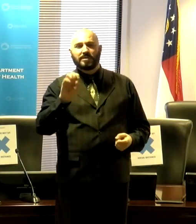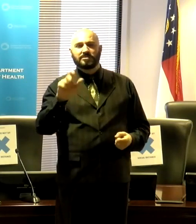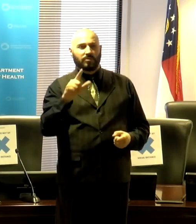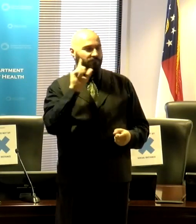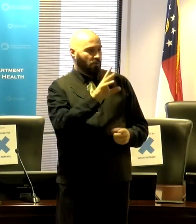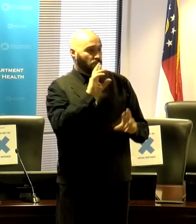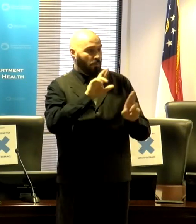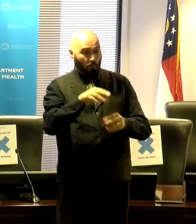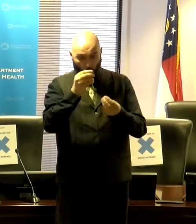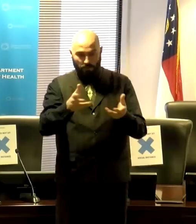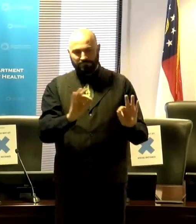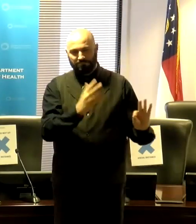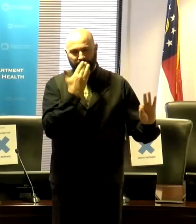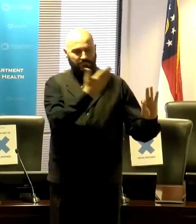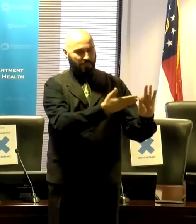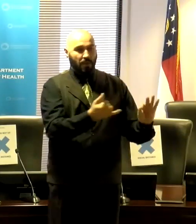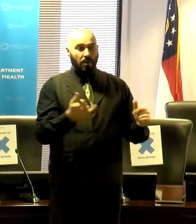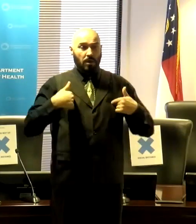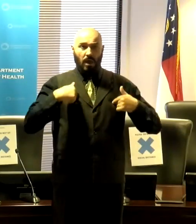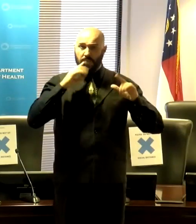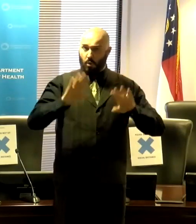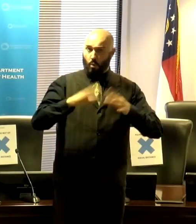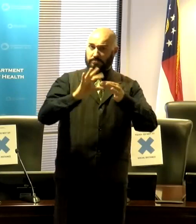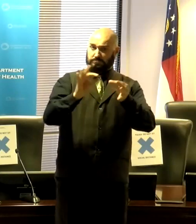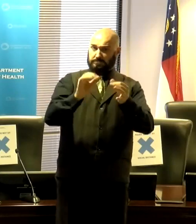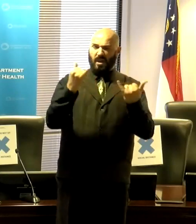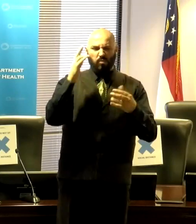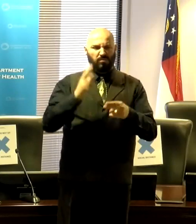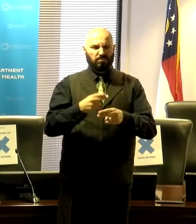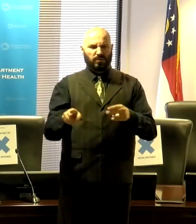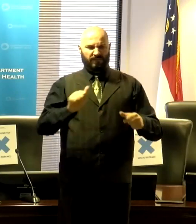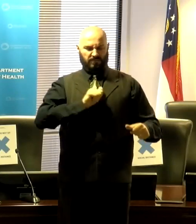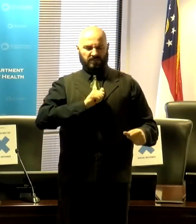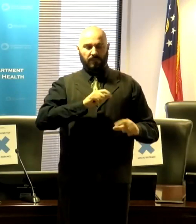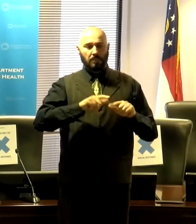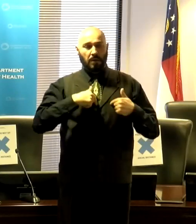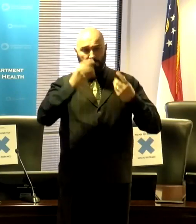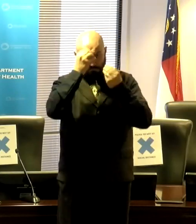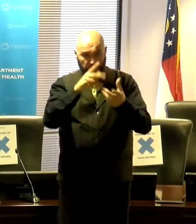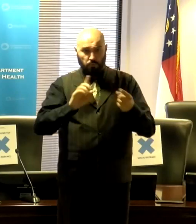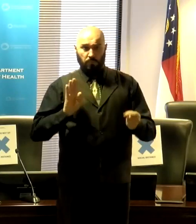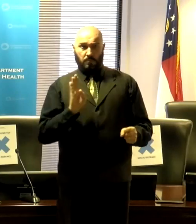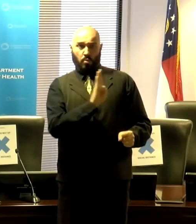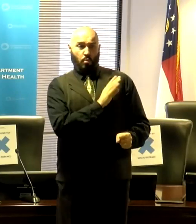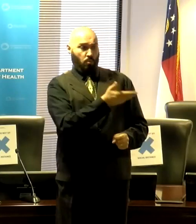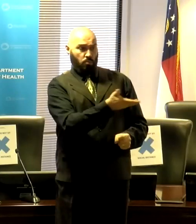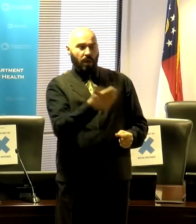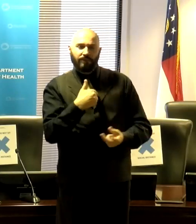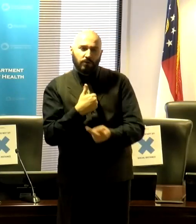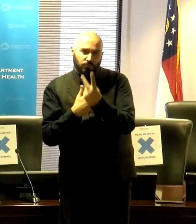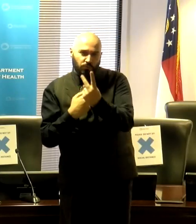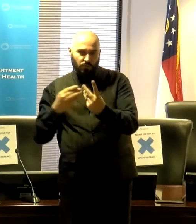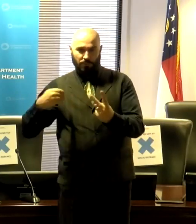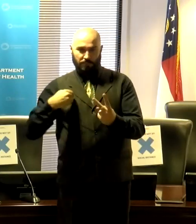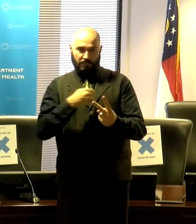opening comments this morning will also be brief, but just for informing the board that with our two new members on the